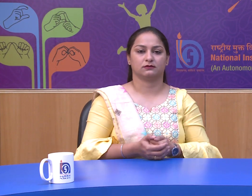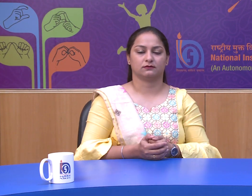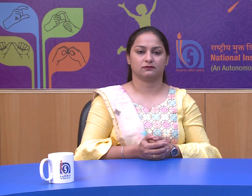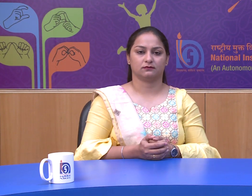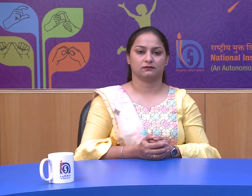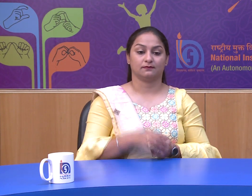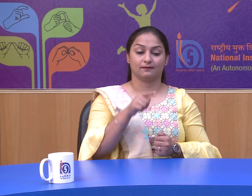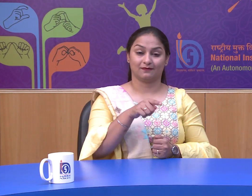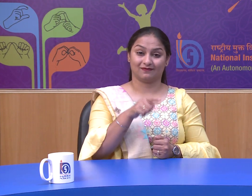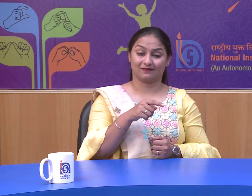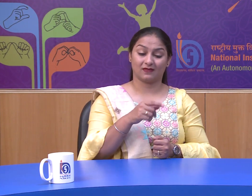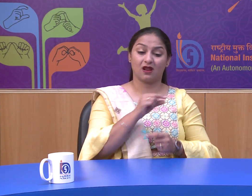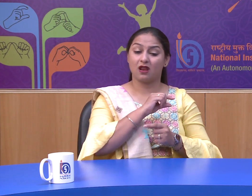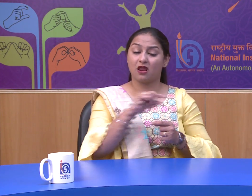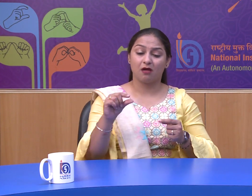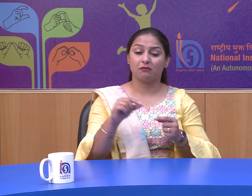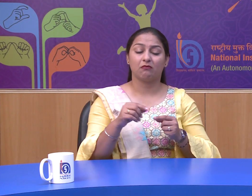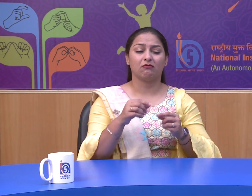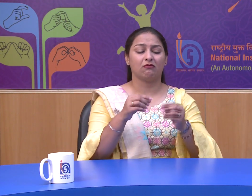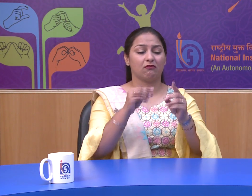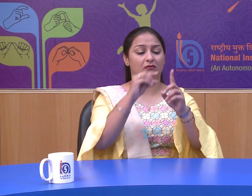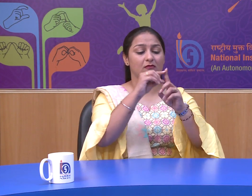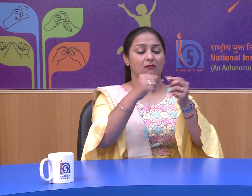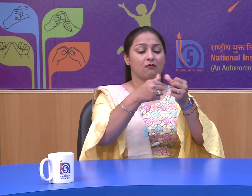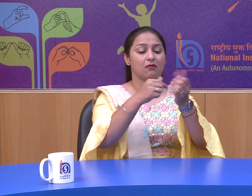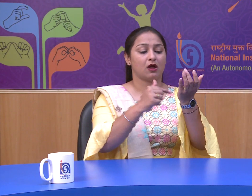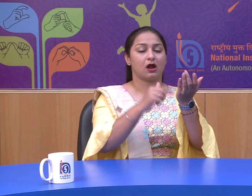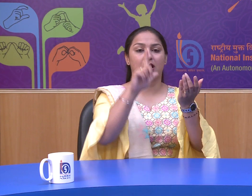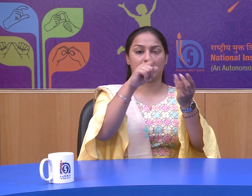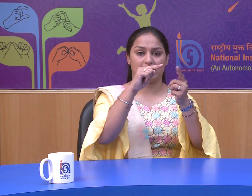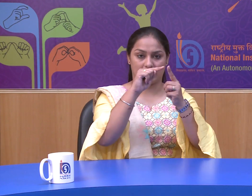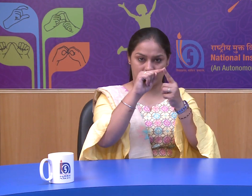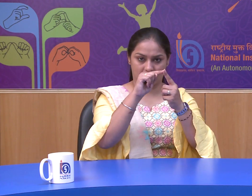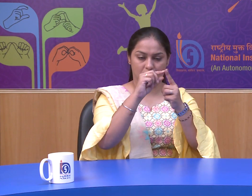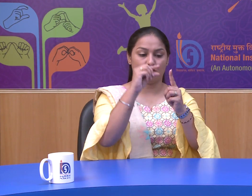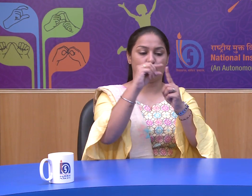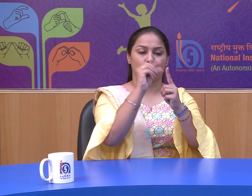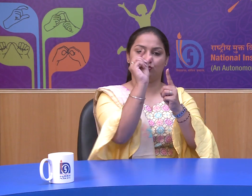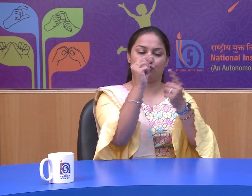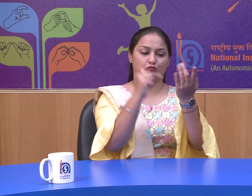the Patliputra, a city of Ashoka time,